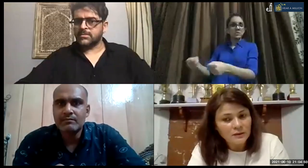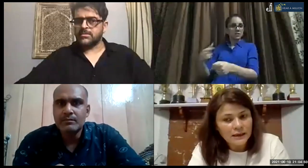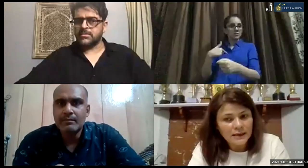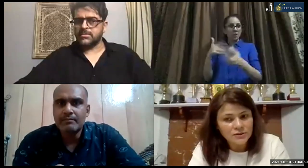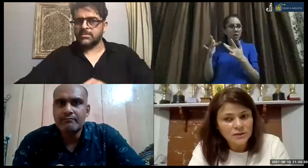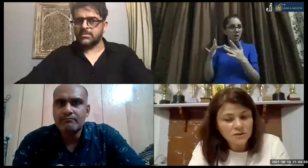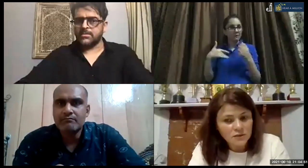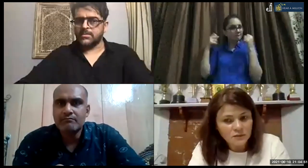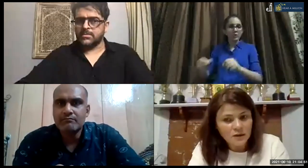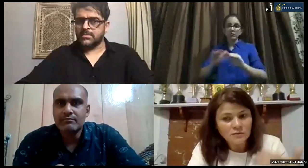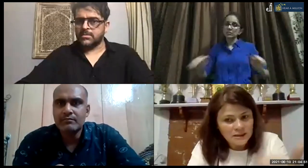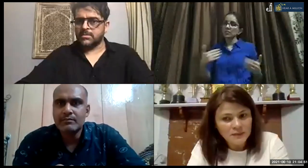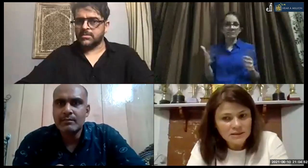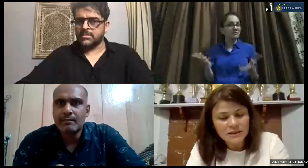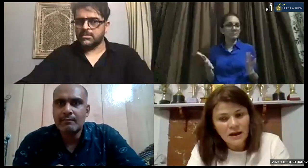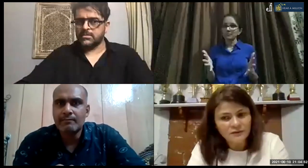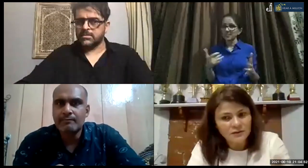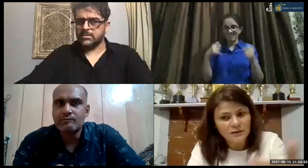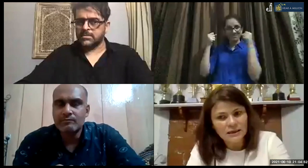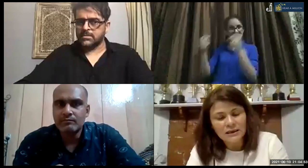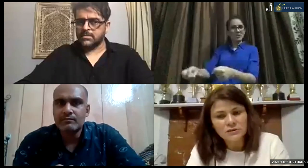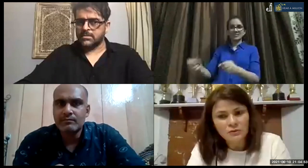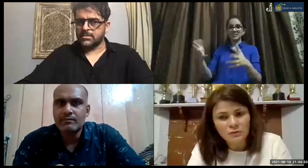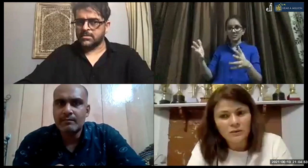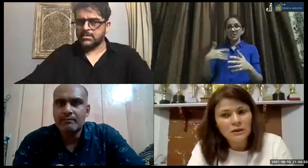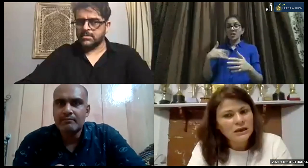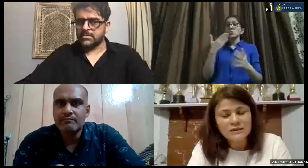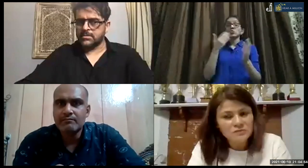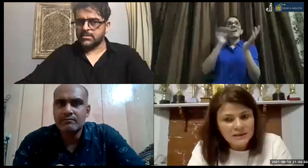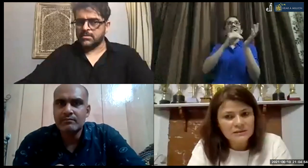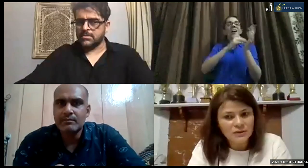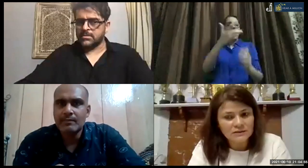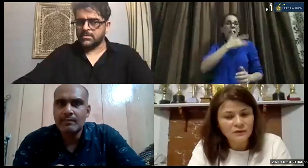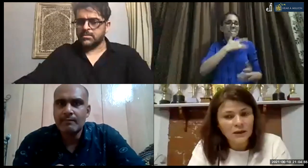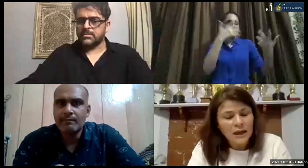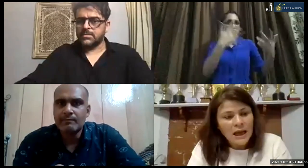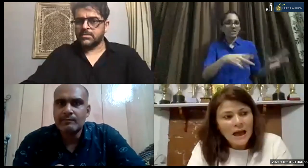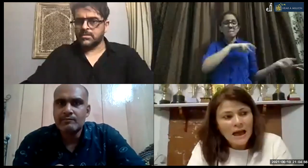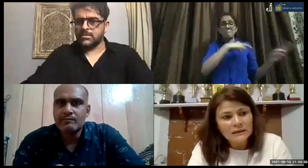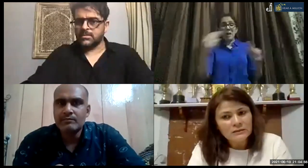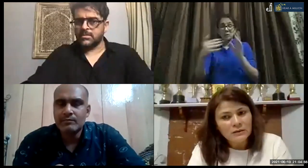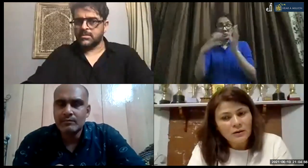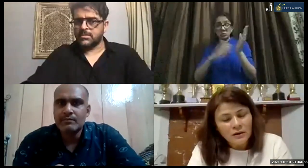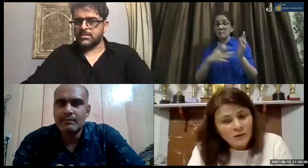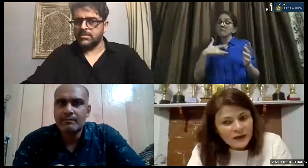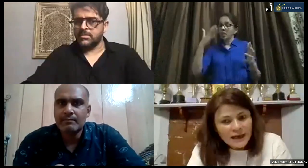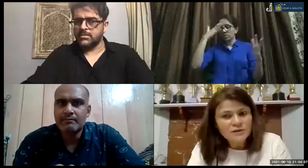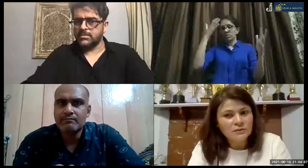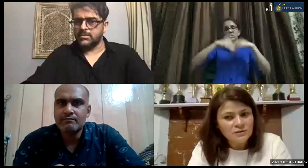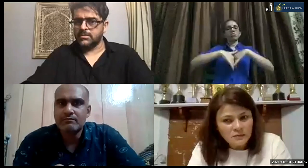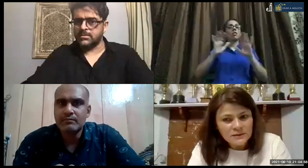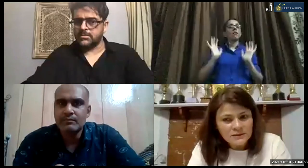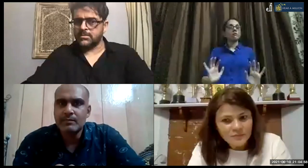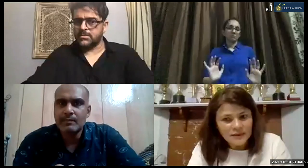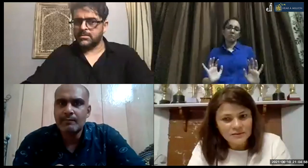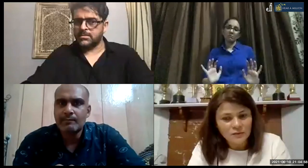on online education throughout, especially after attending school. It's really stressful. And offline school